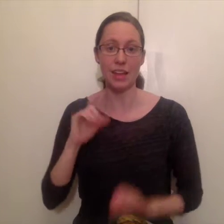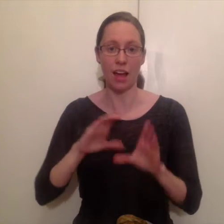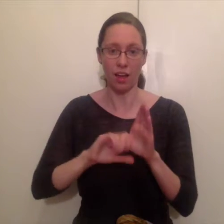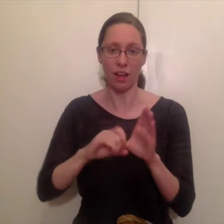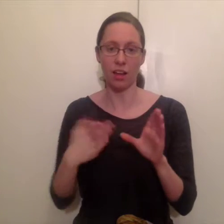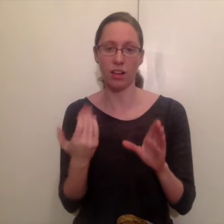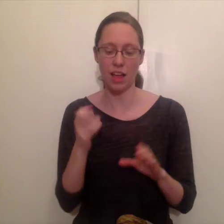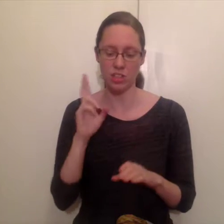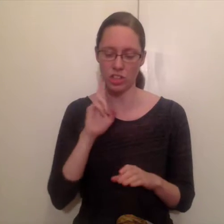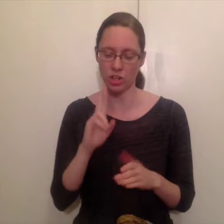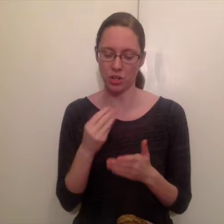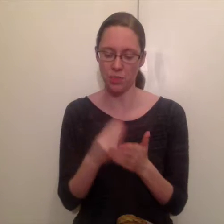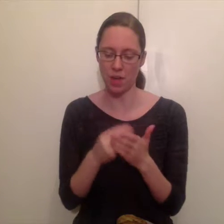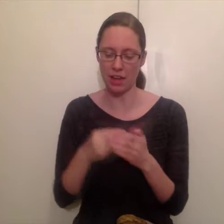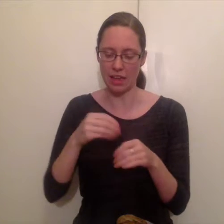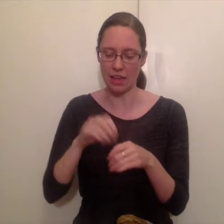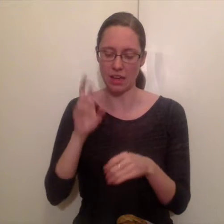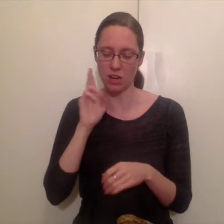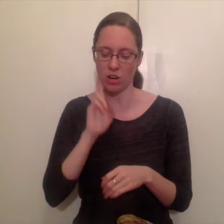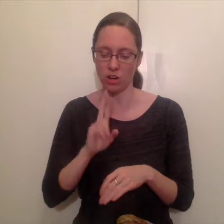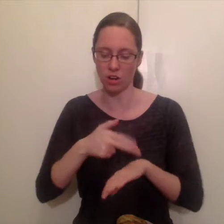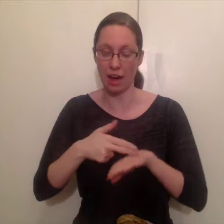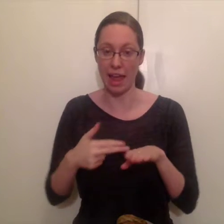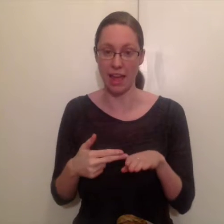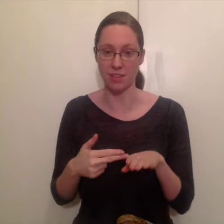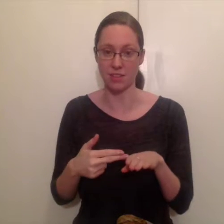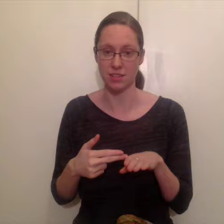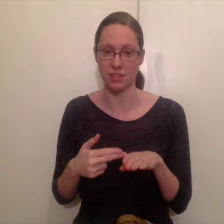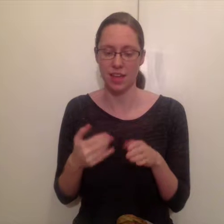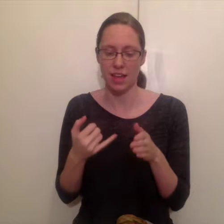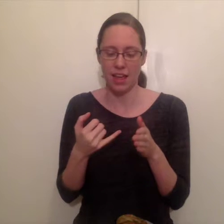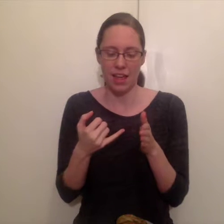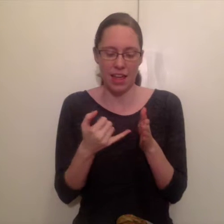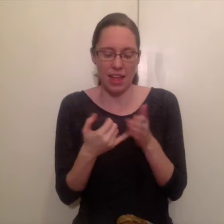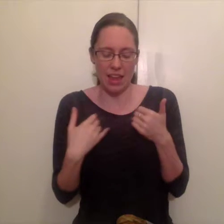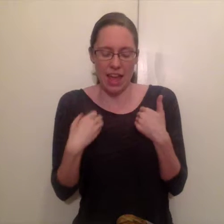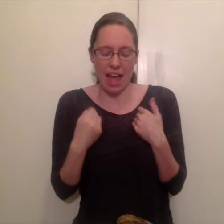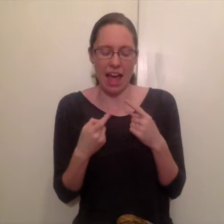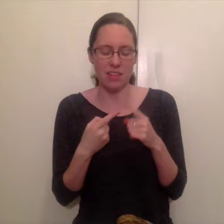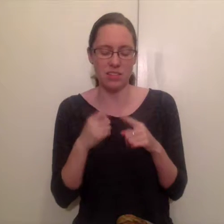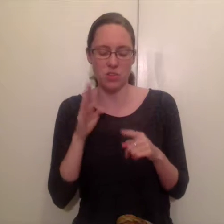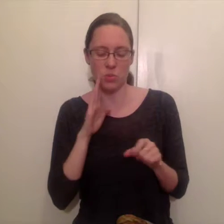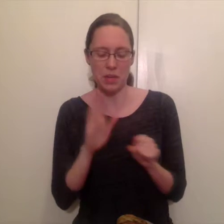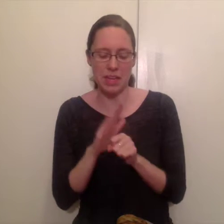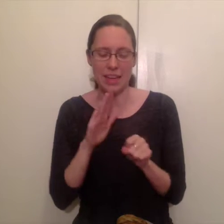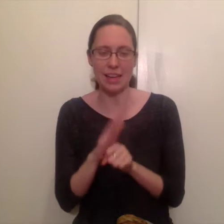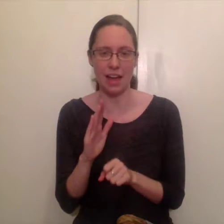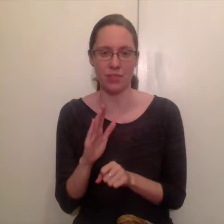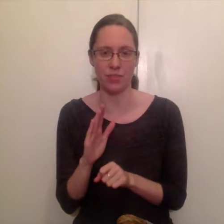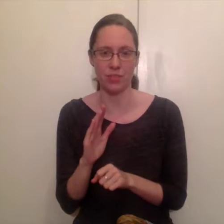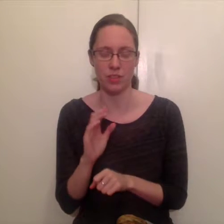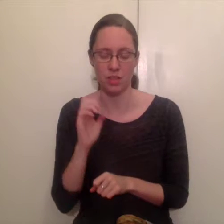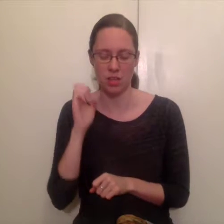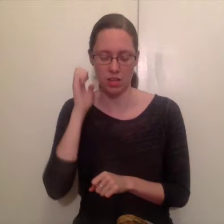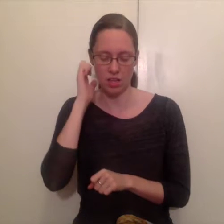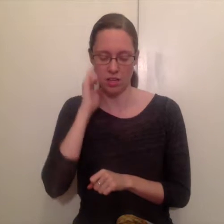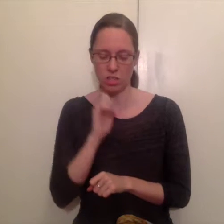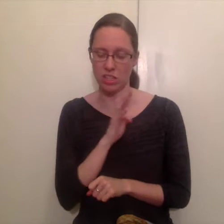Leah clutched her money in her hand. "It has to be enough,"